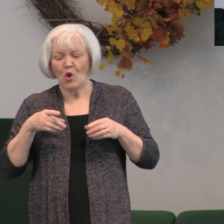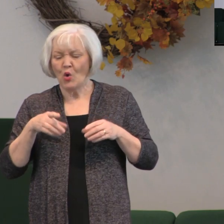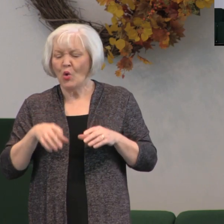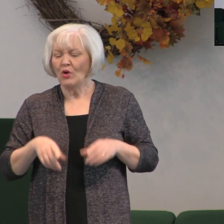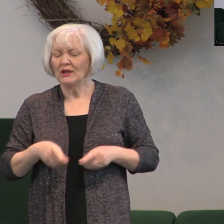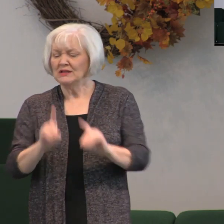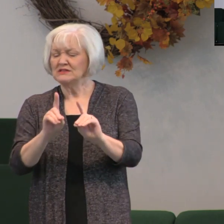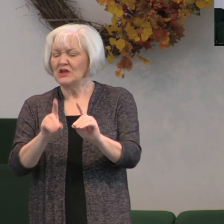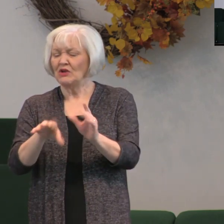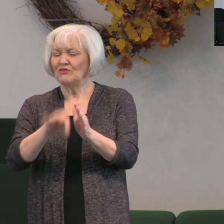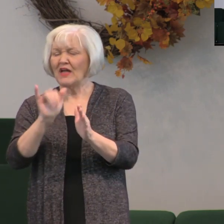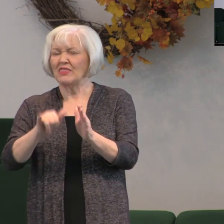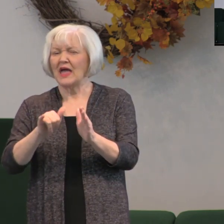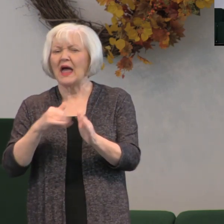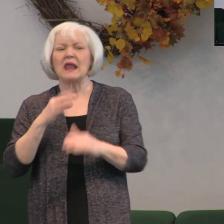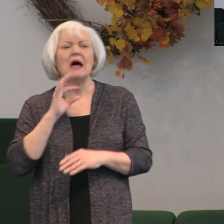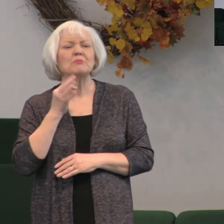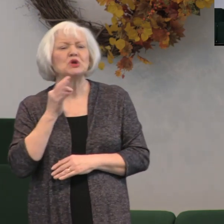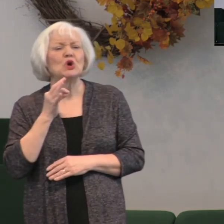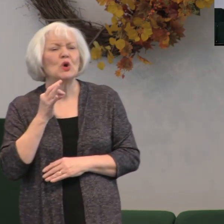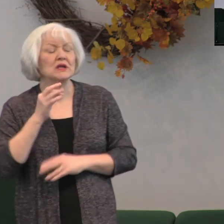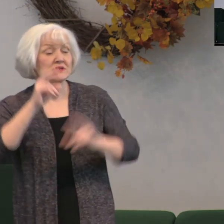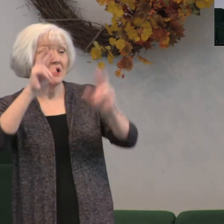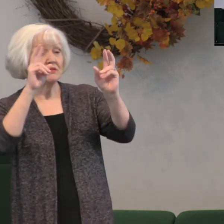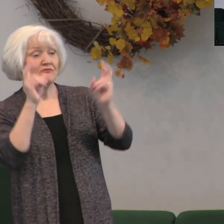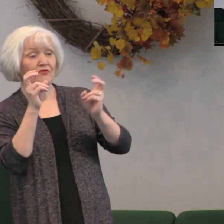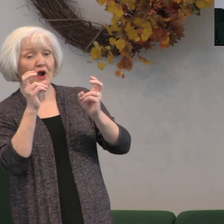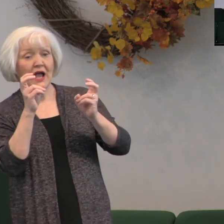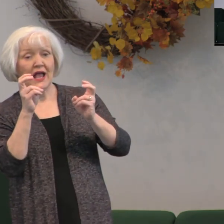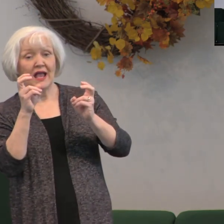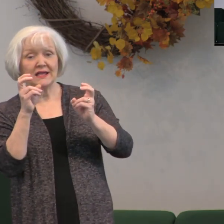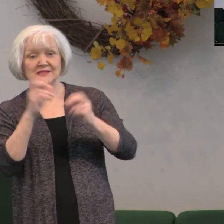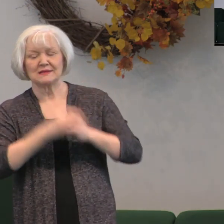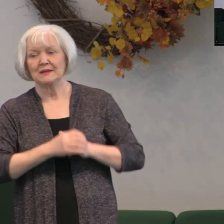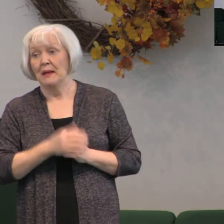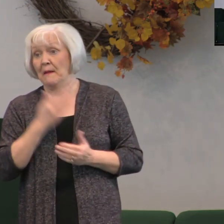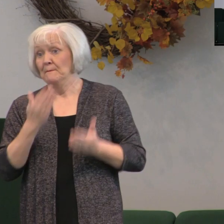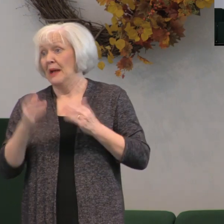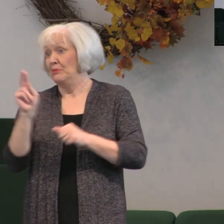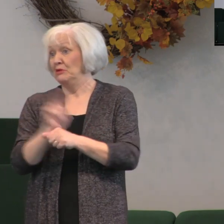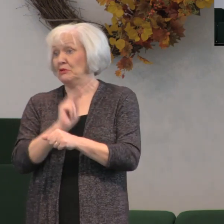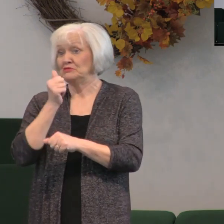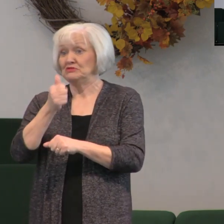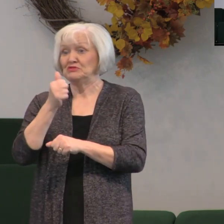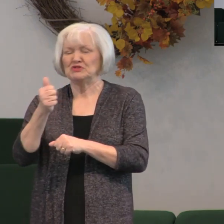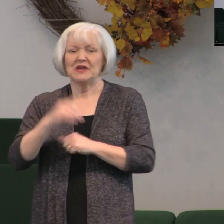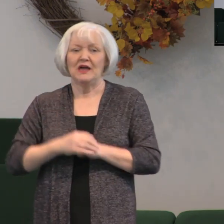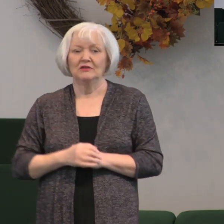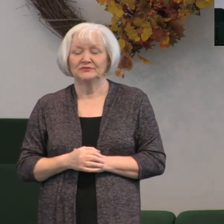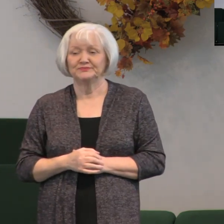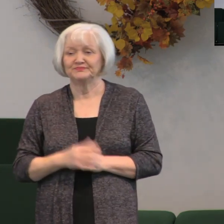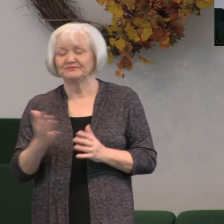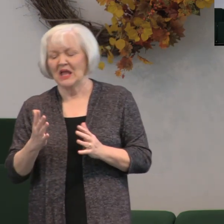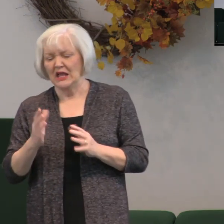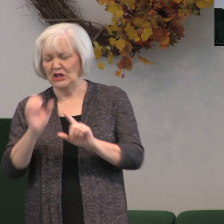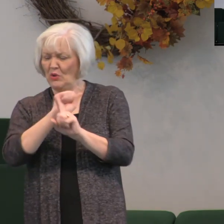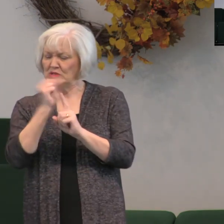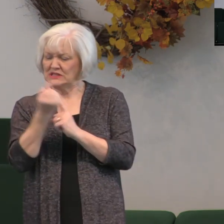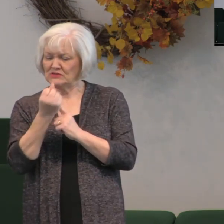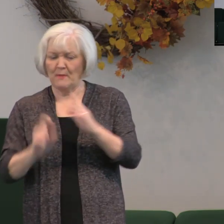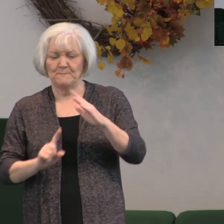a question. Have you ever heard the phrase, or maybe have used it yourself, when a situation